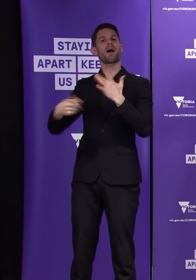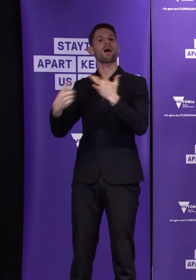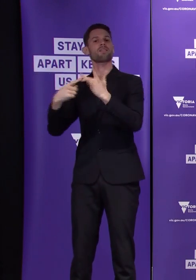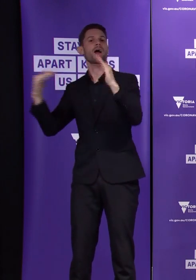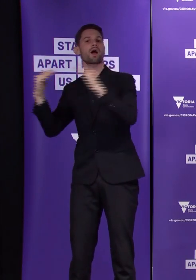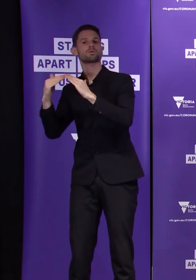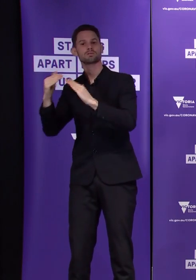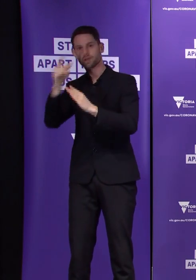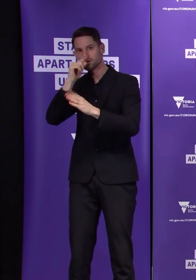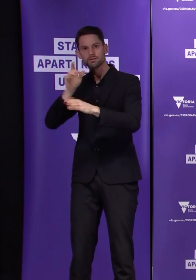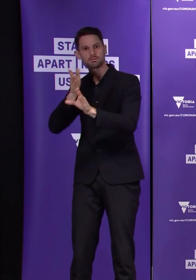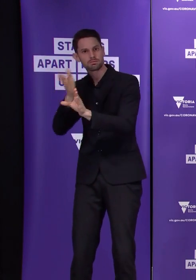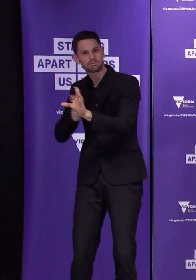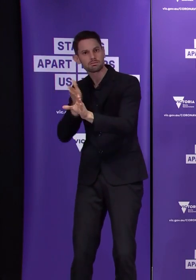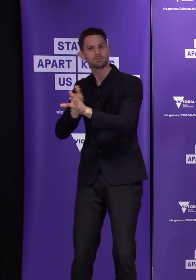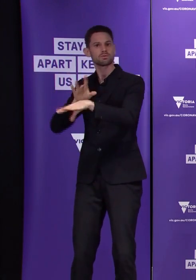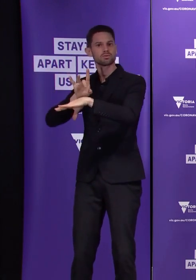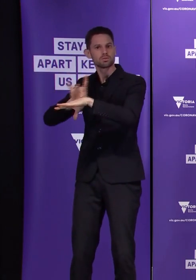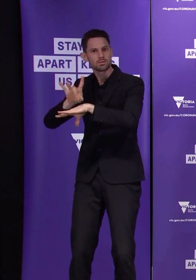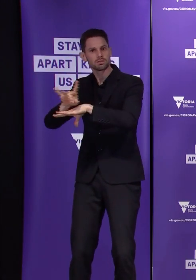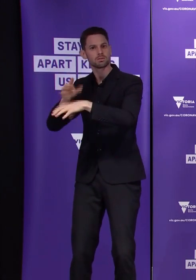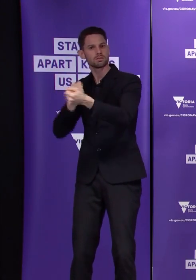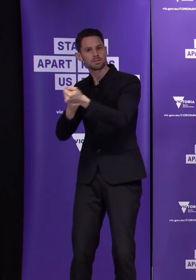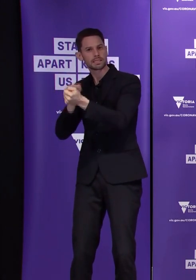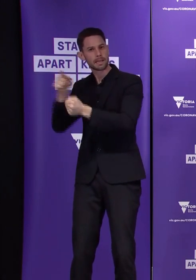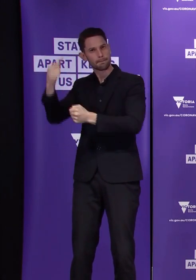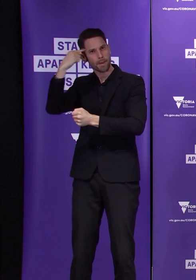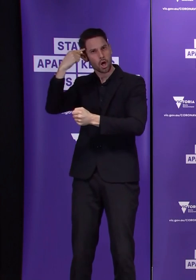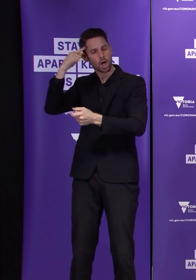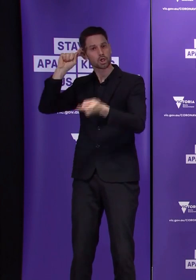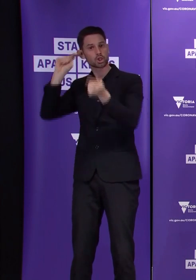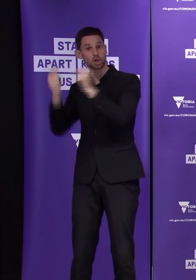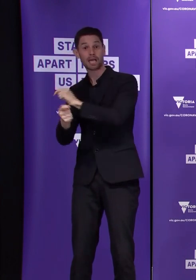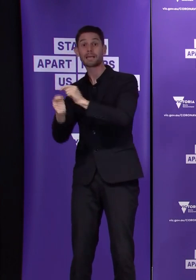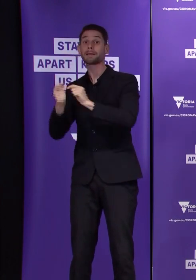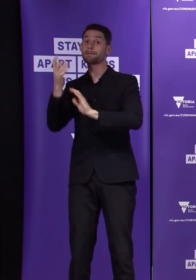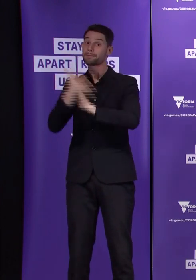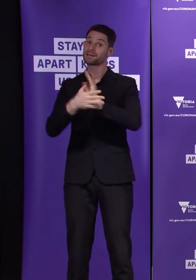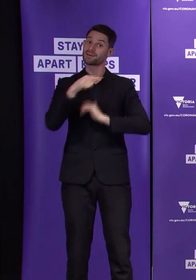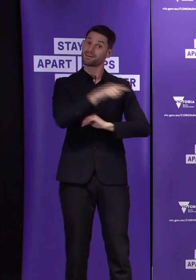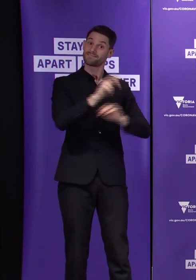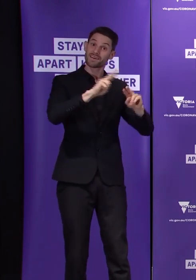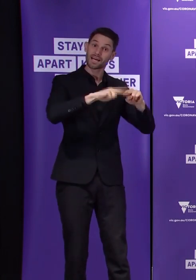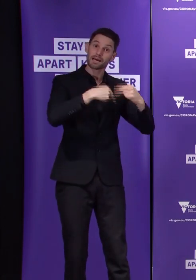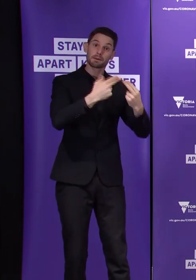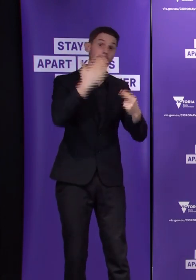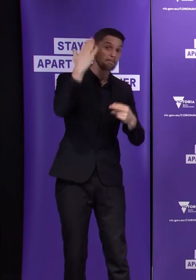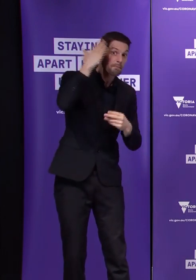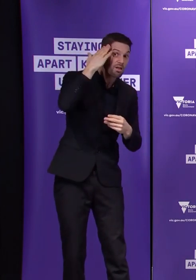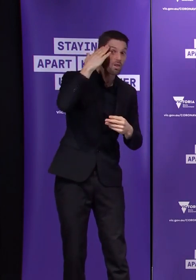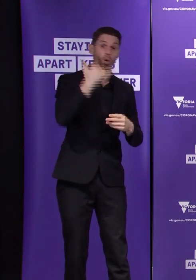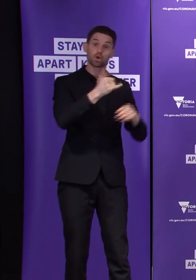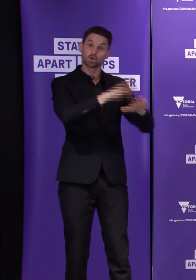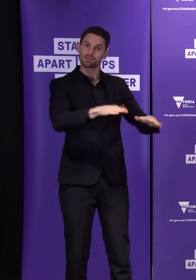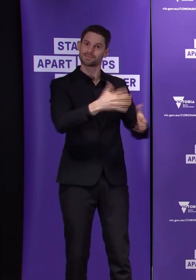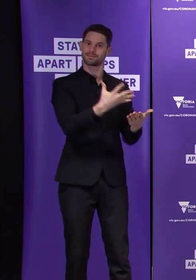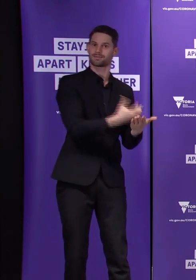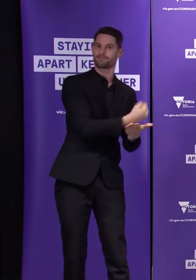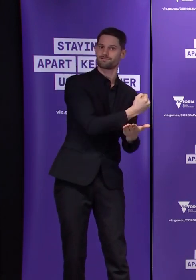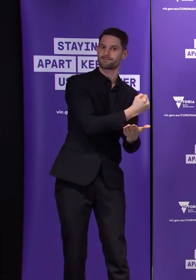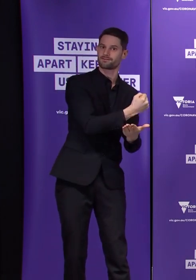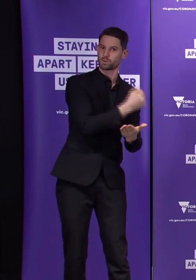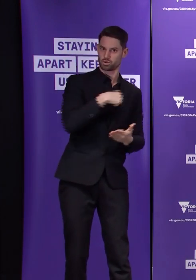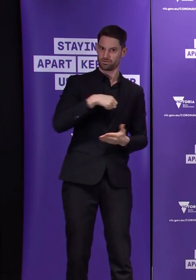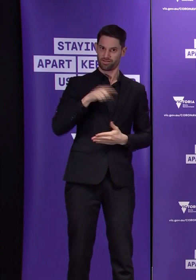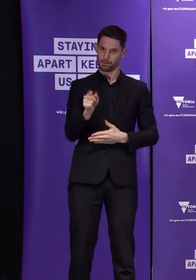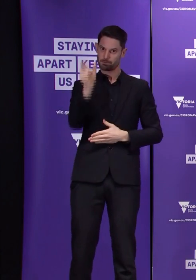violence to be able to remain safely in their own homes. We know that this is particularly important for those with children, where the disruption